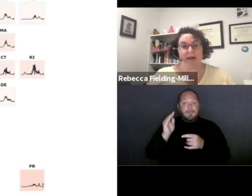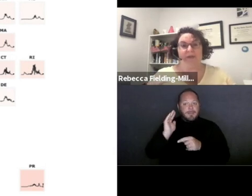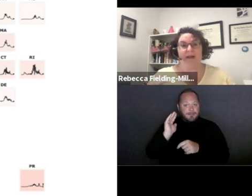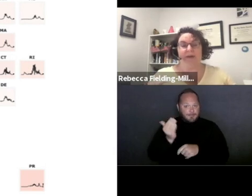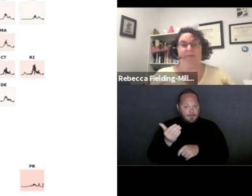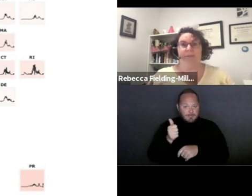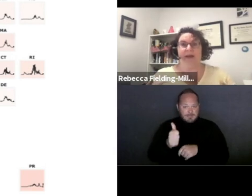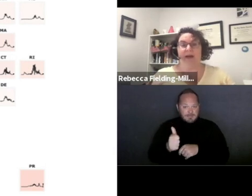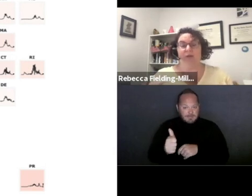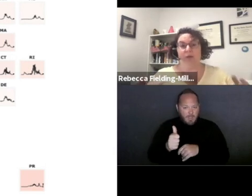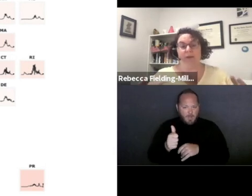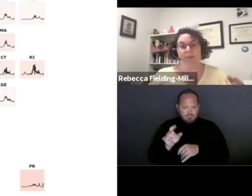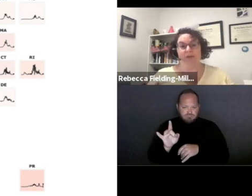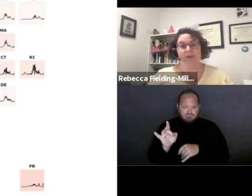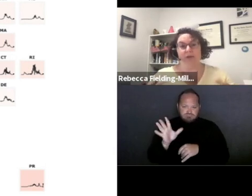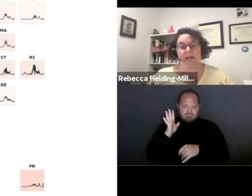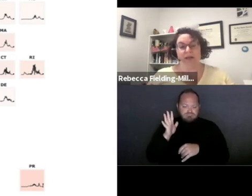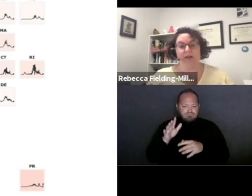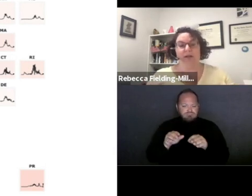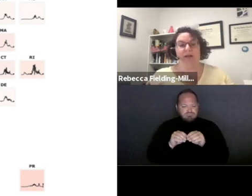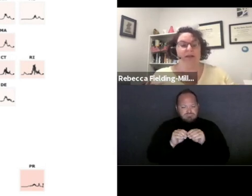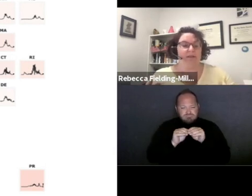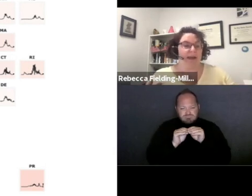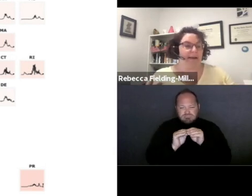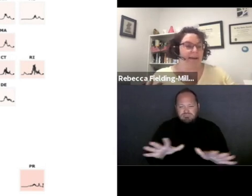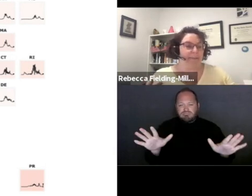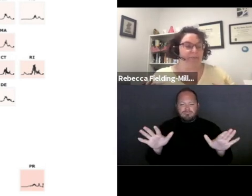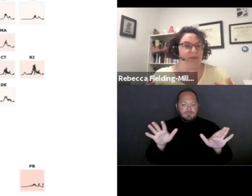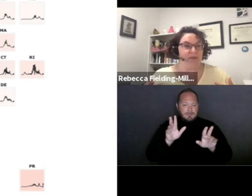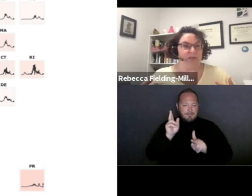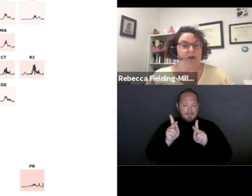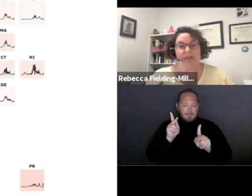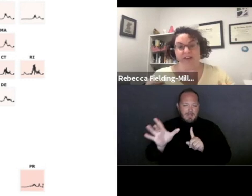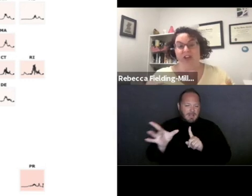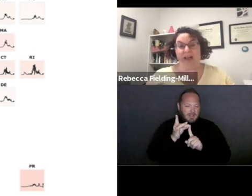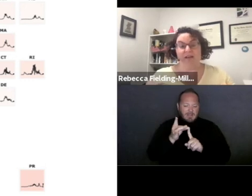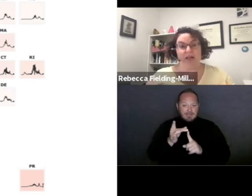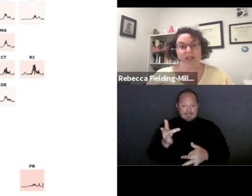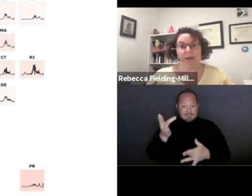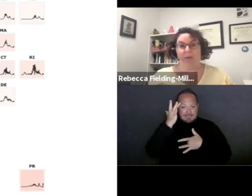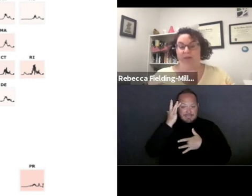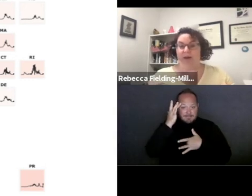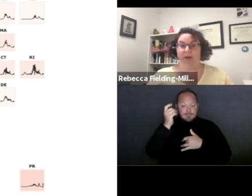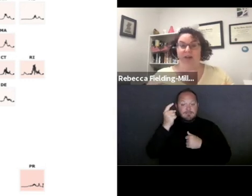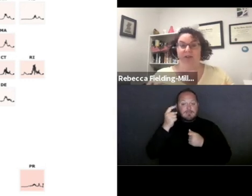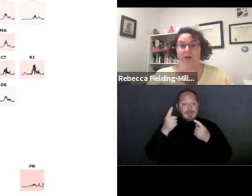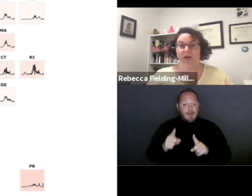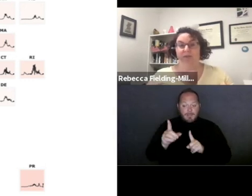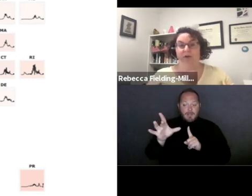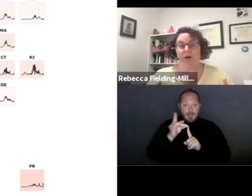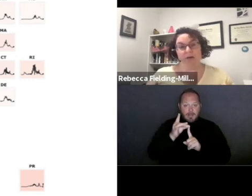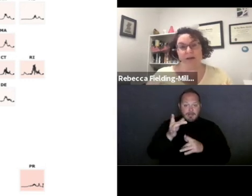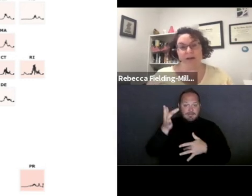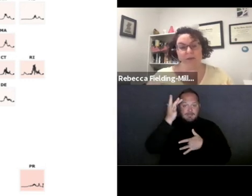at getting people sick, because when people do get ill, they what's called, they shed a lot more virus. So